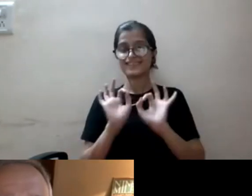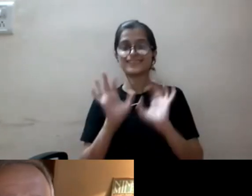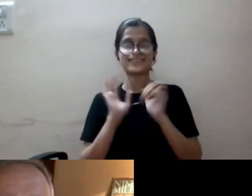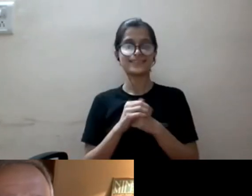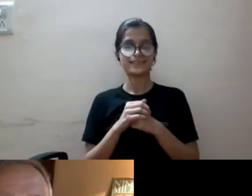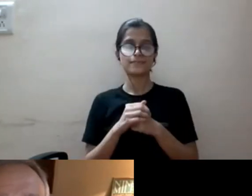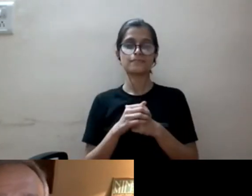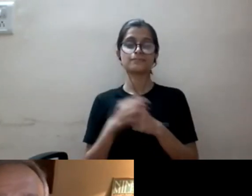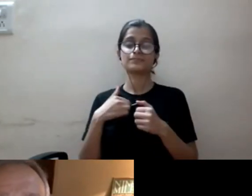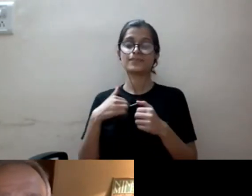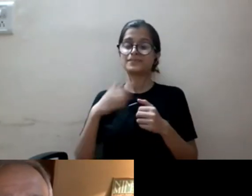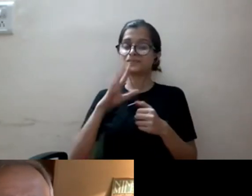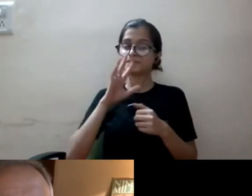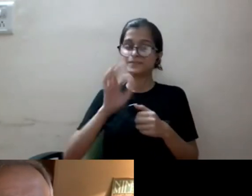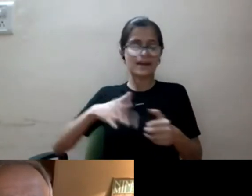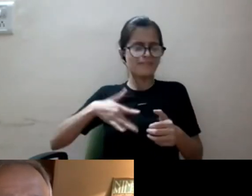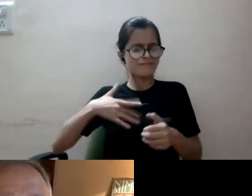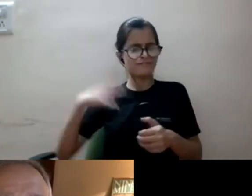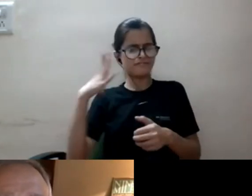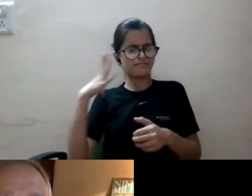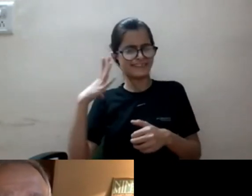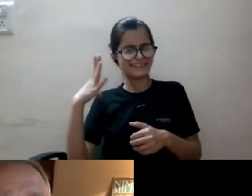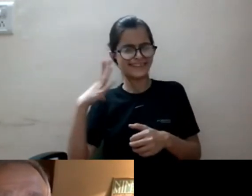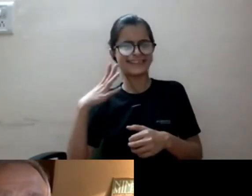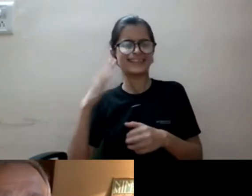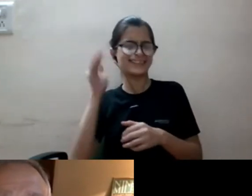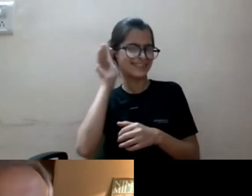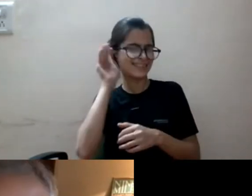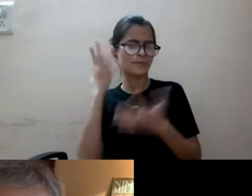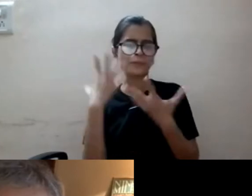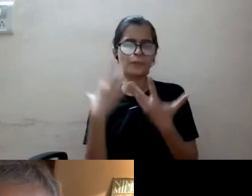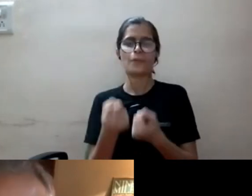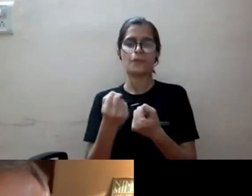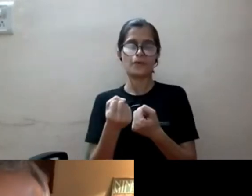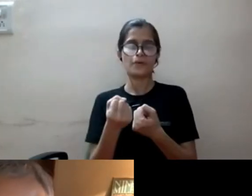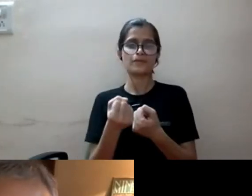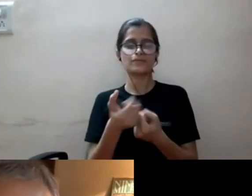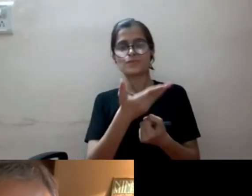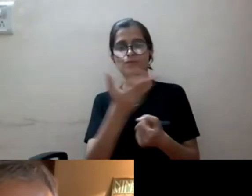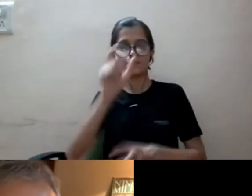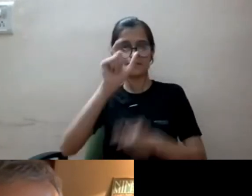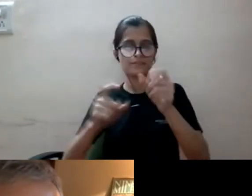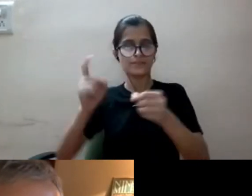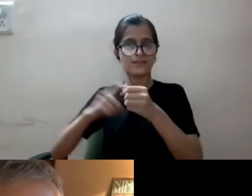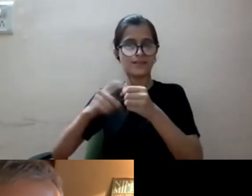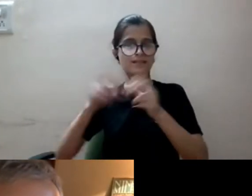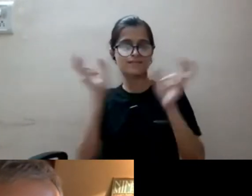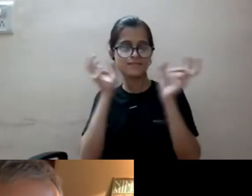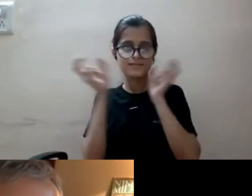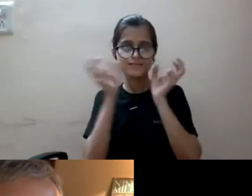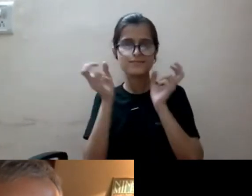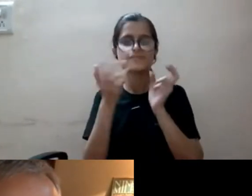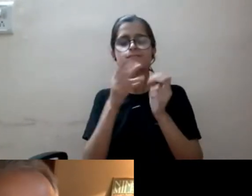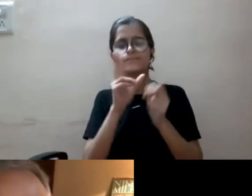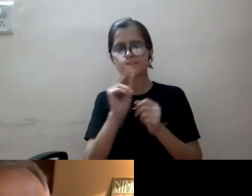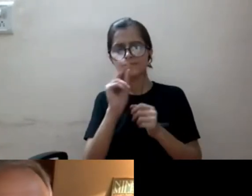I'm keen to listen to him, so I shall not stand in the way between you and the audience and the listeners and our speaker. So